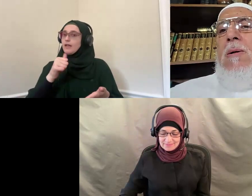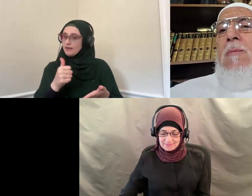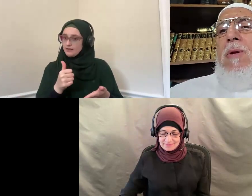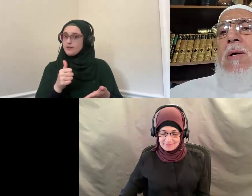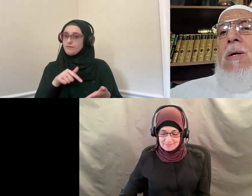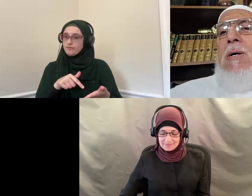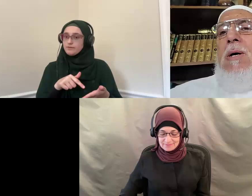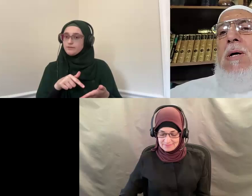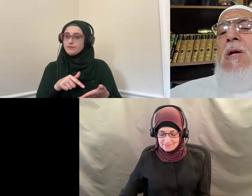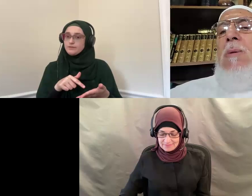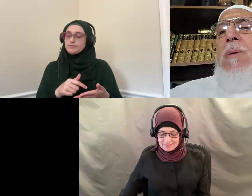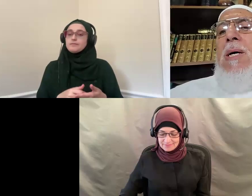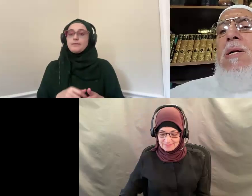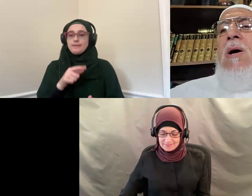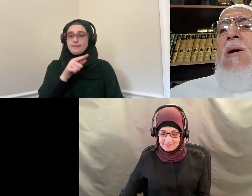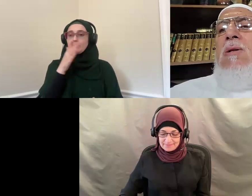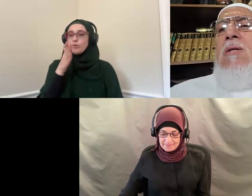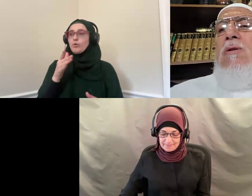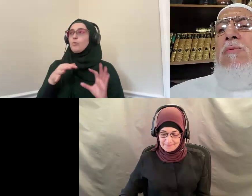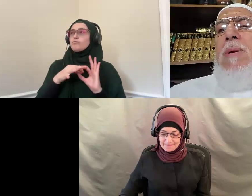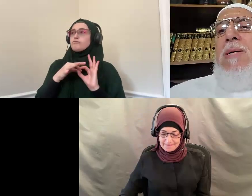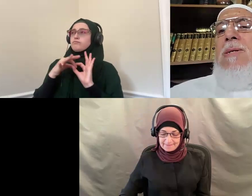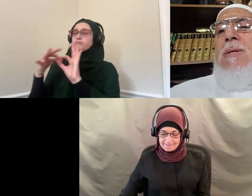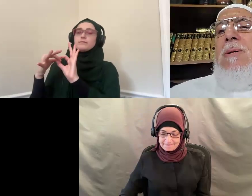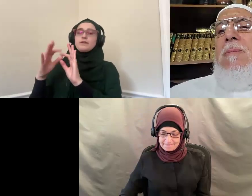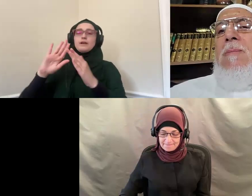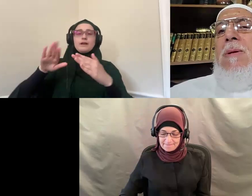Allah. They will be in gardens of